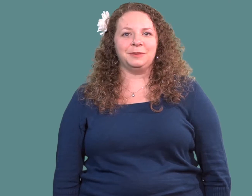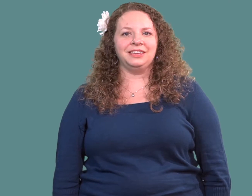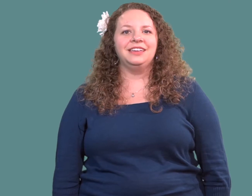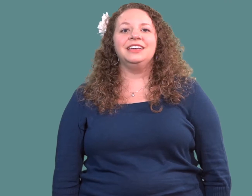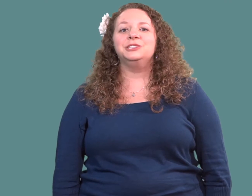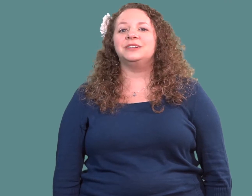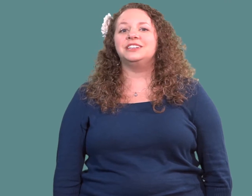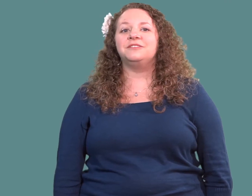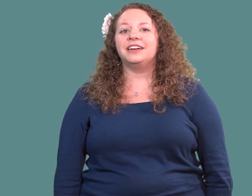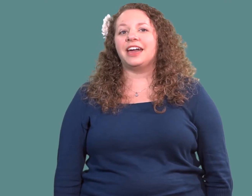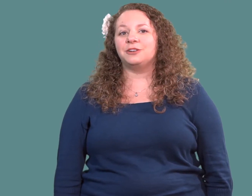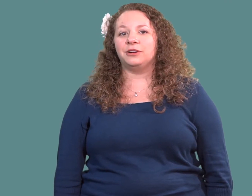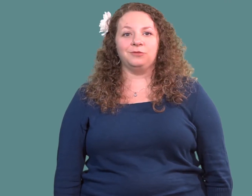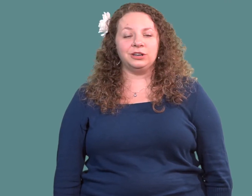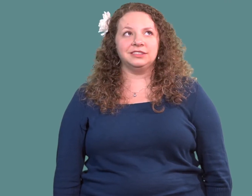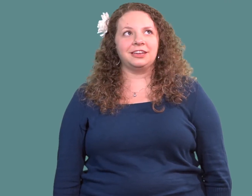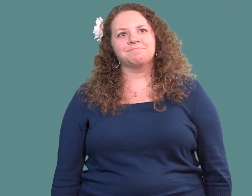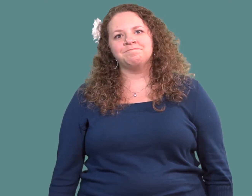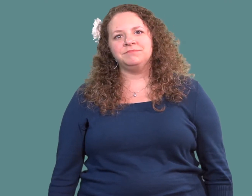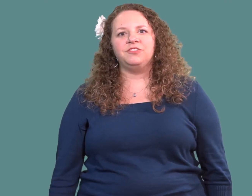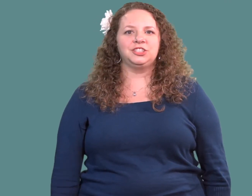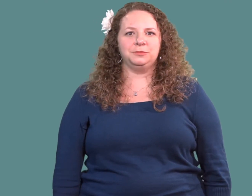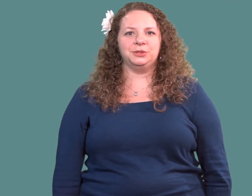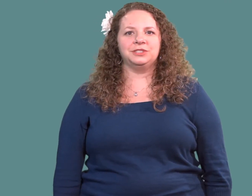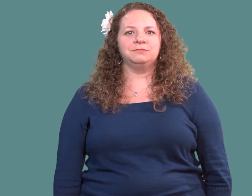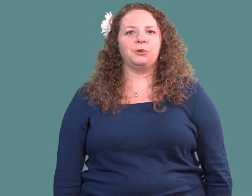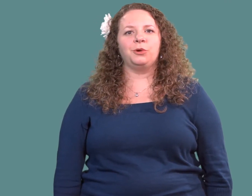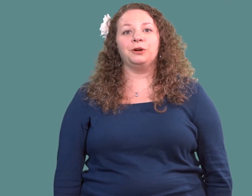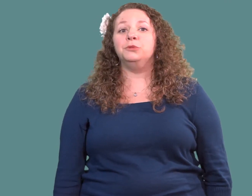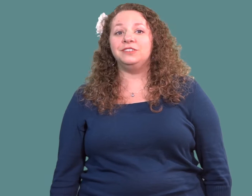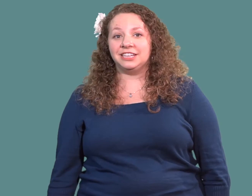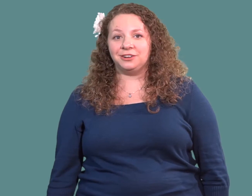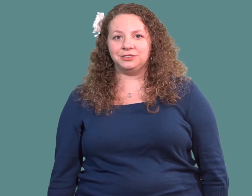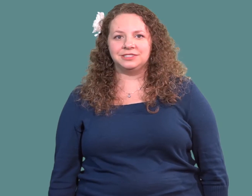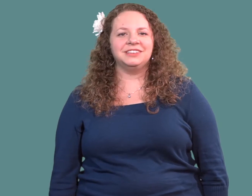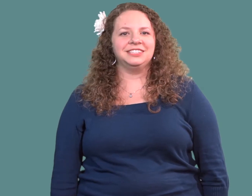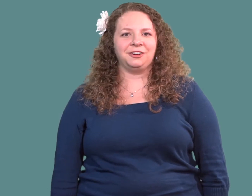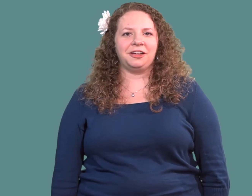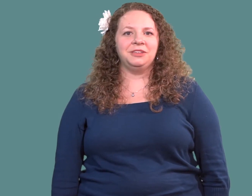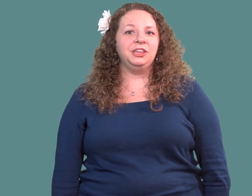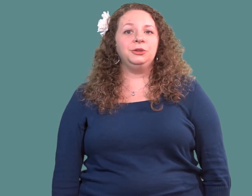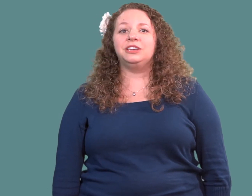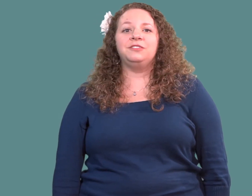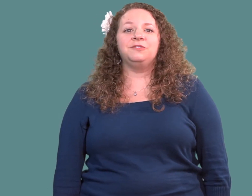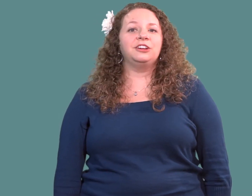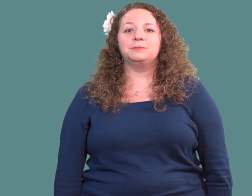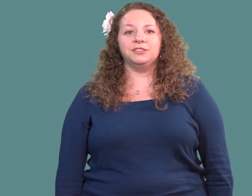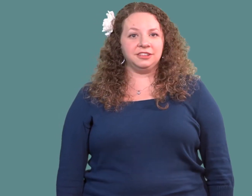fingerspelling is to identify a category of words like vegetables or movie titles, etc. You could even fingerspell the